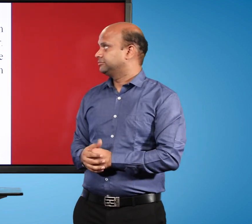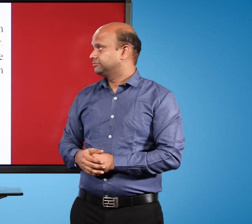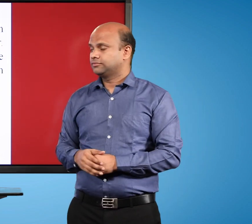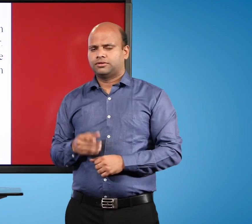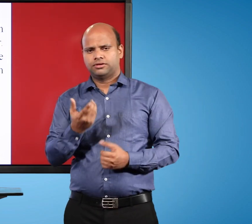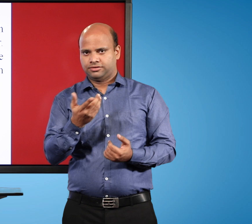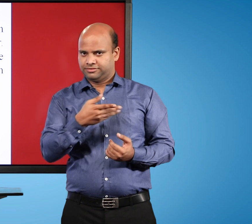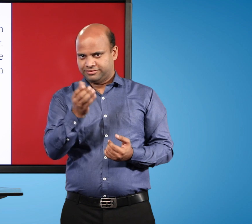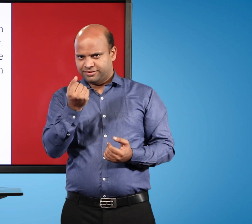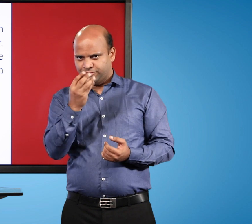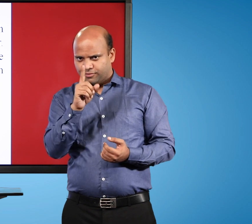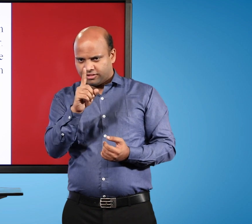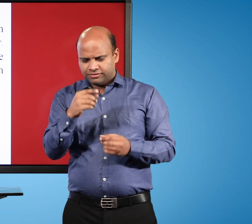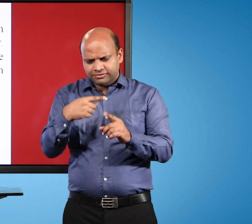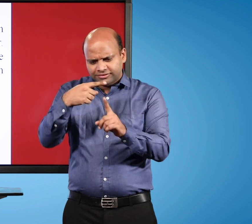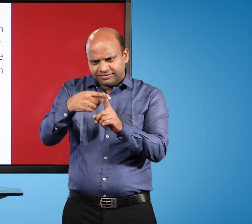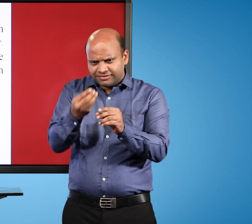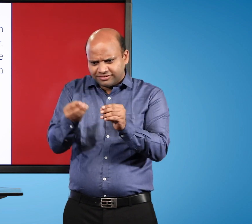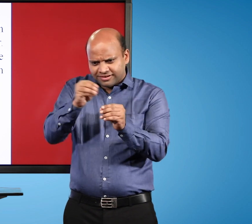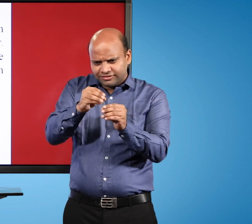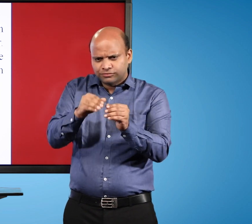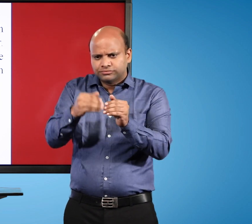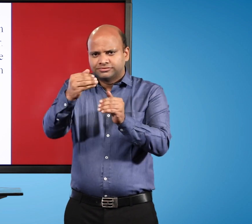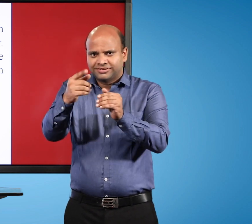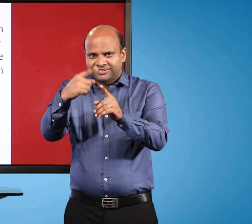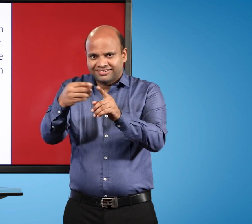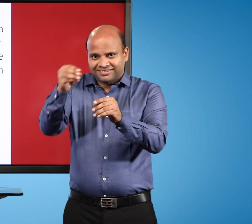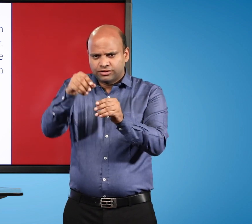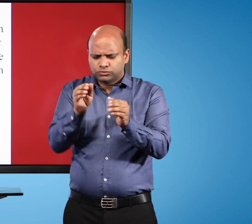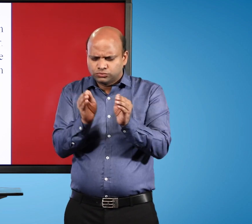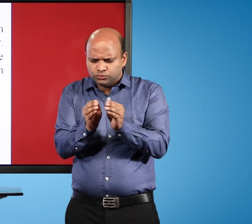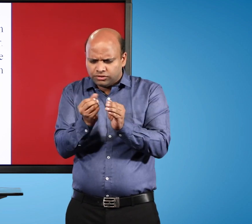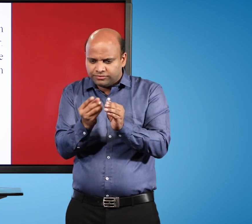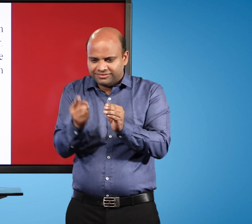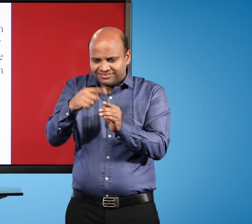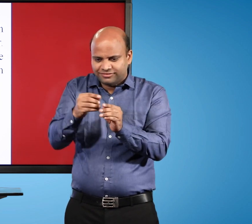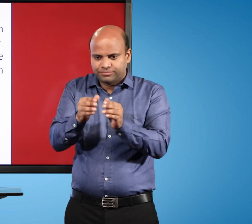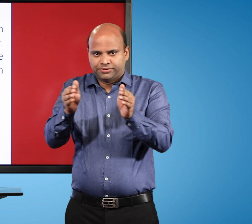We can then add 1 more to such a number and get a larger number.